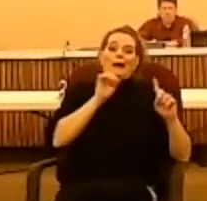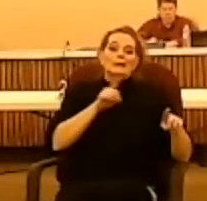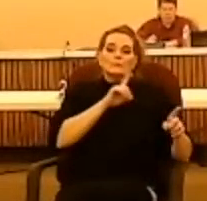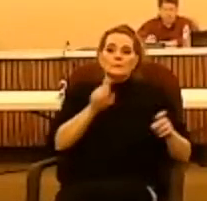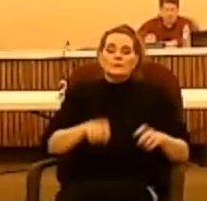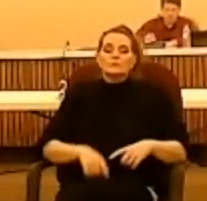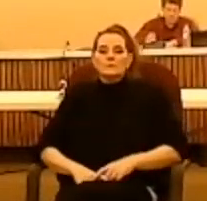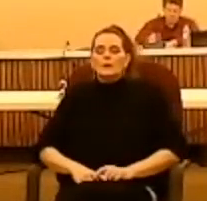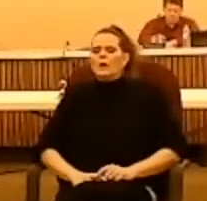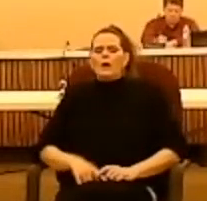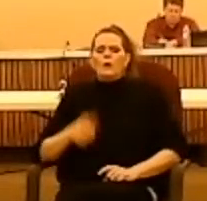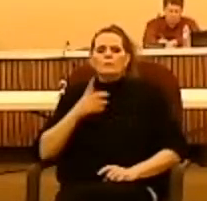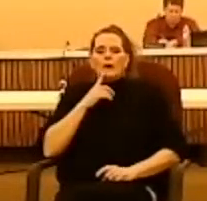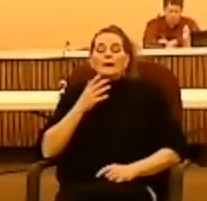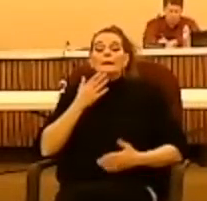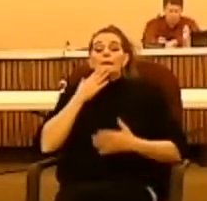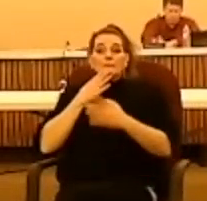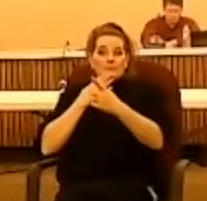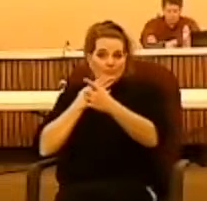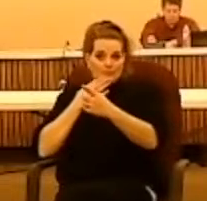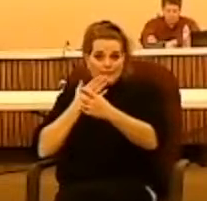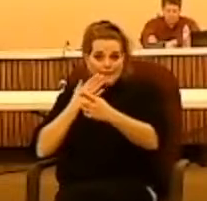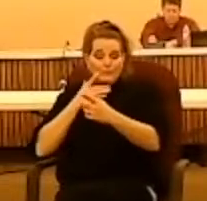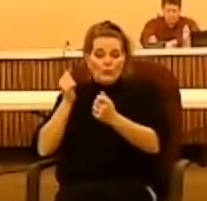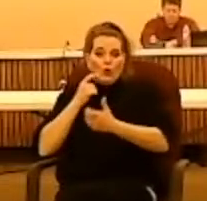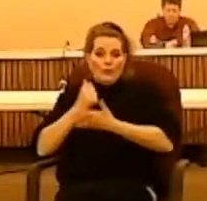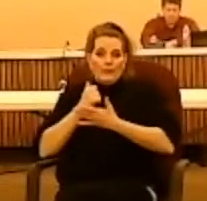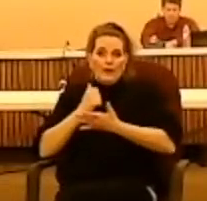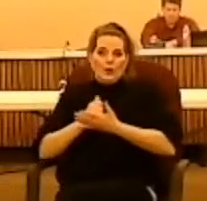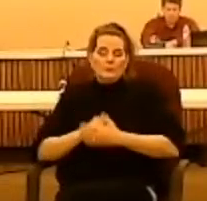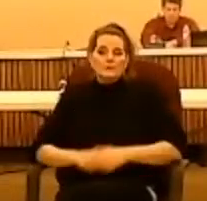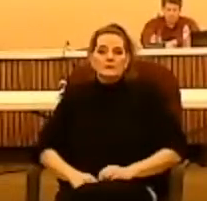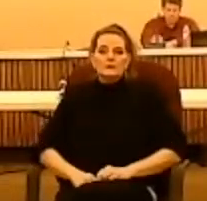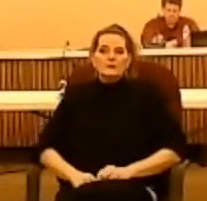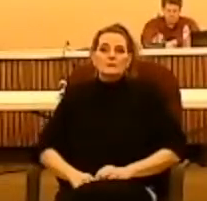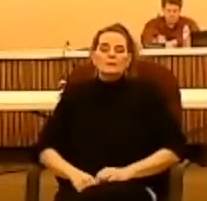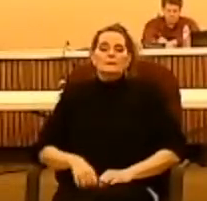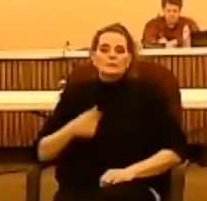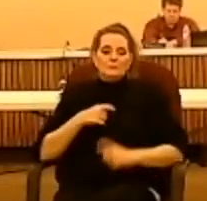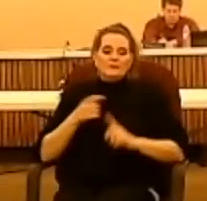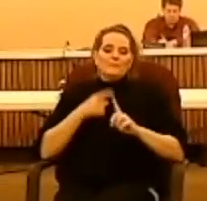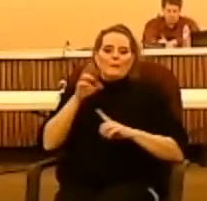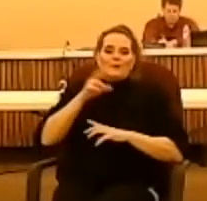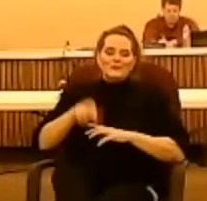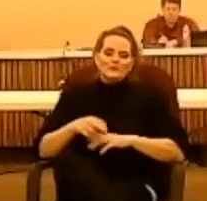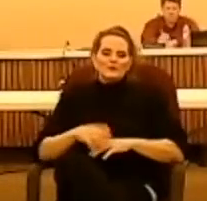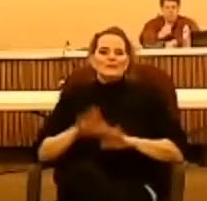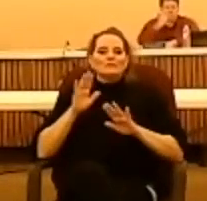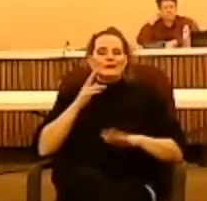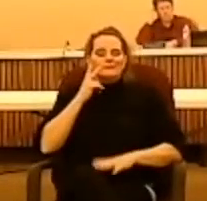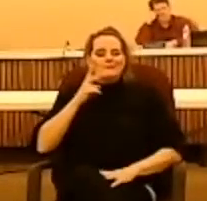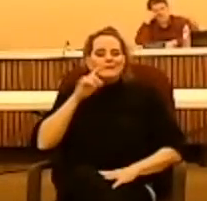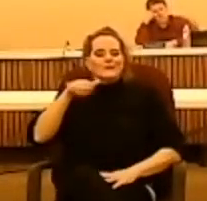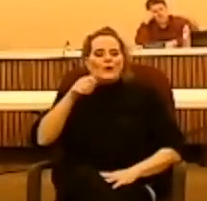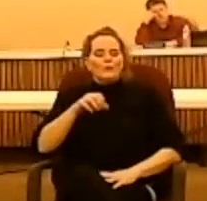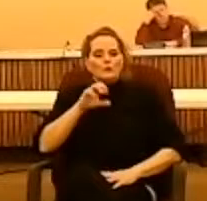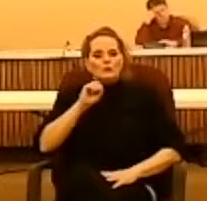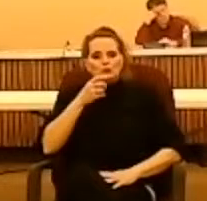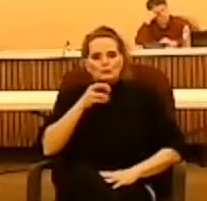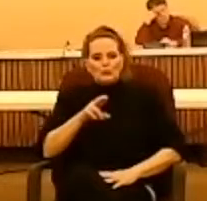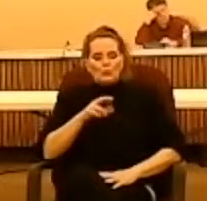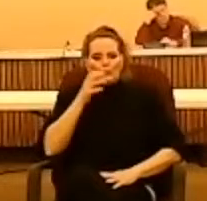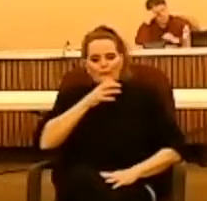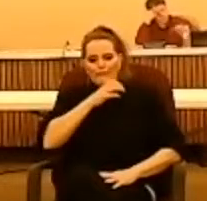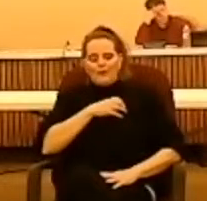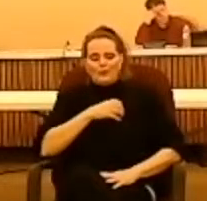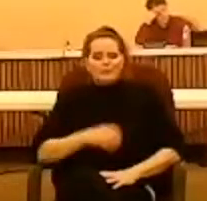all the help that the town's provided to date. And it's being from Rochester, it's great to see another solar farm just around the corner It's